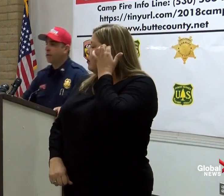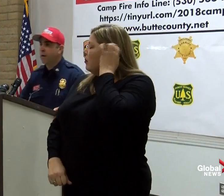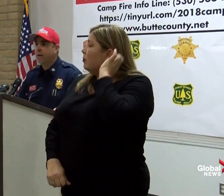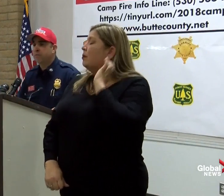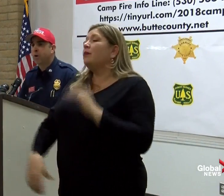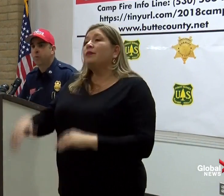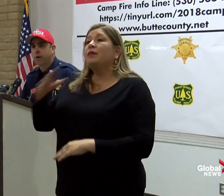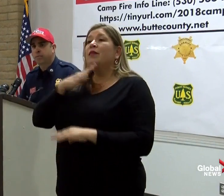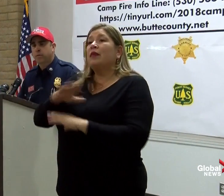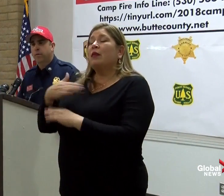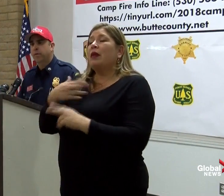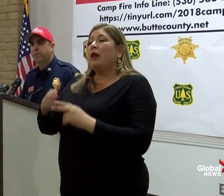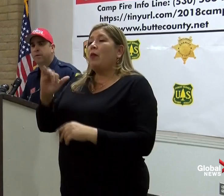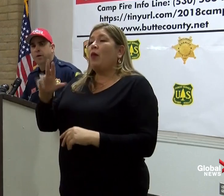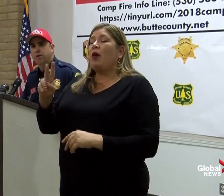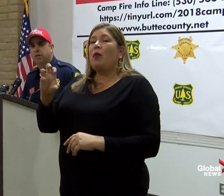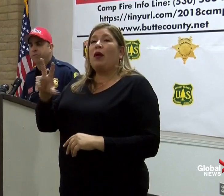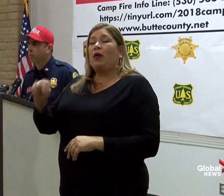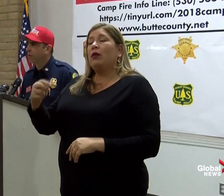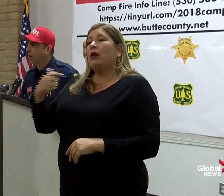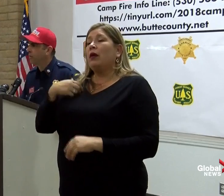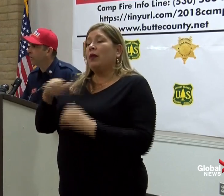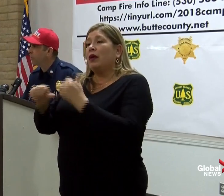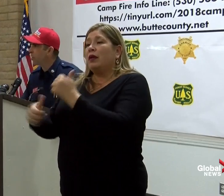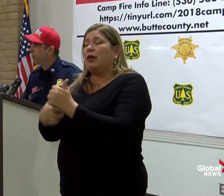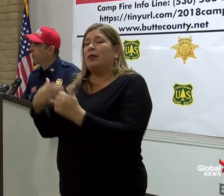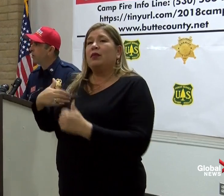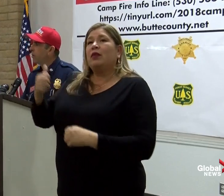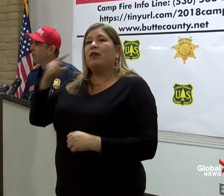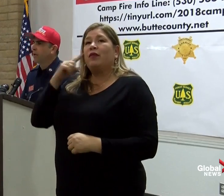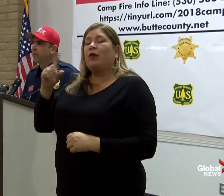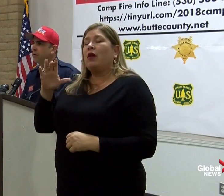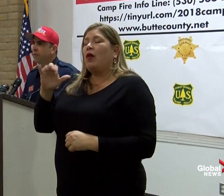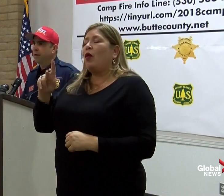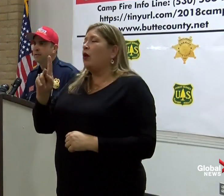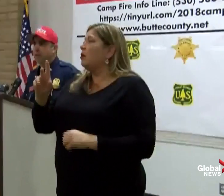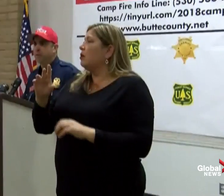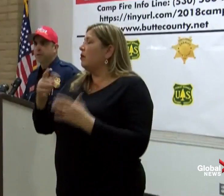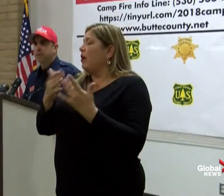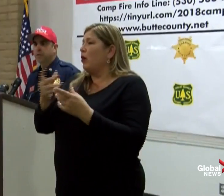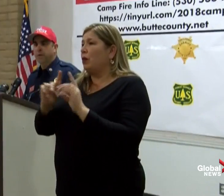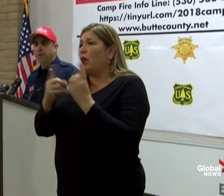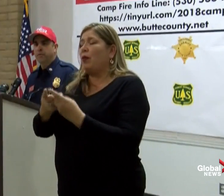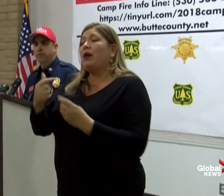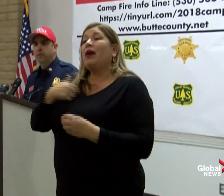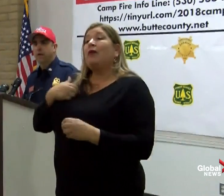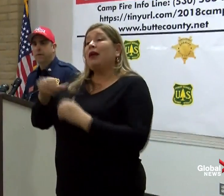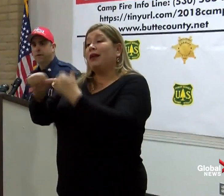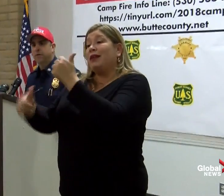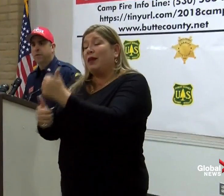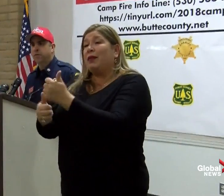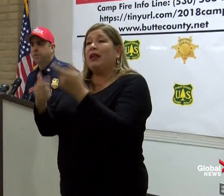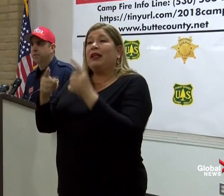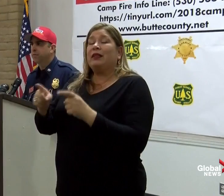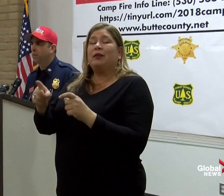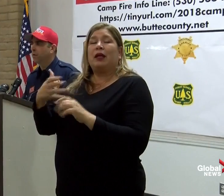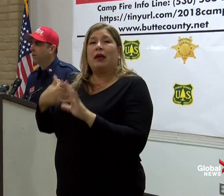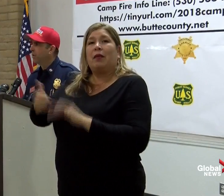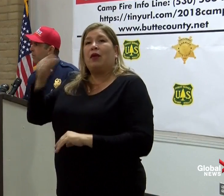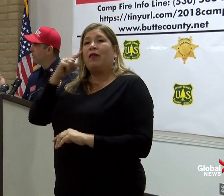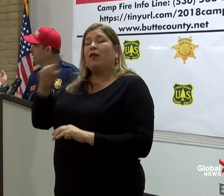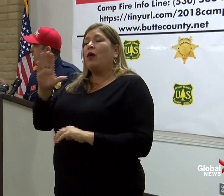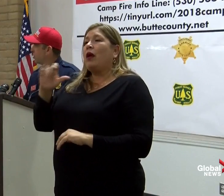Good evening. My name is Mark Brown. I'm the Deputy Fire Chief for the Marin County Fire Department. I serve as the Deputy Incident Commander for CAL FIRE Incident Management Team